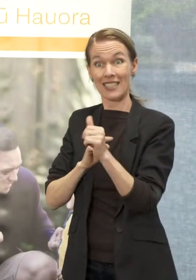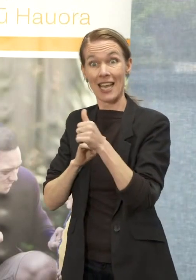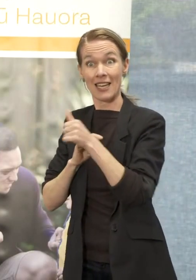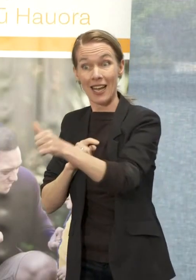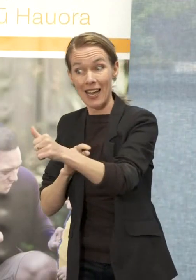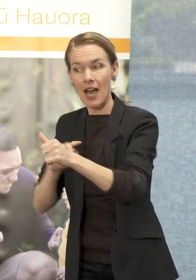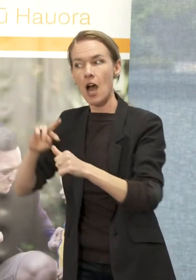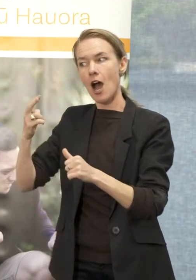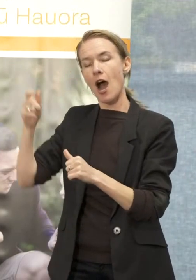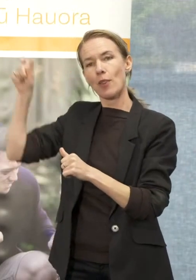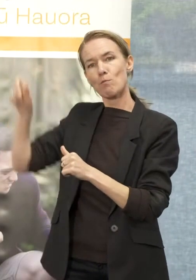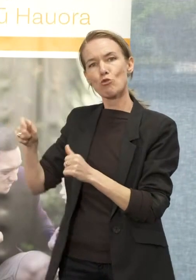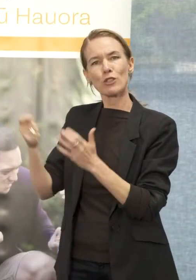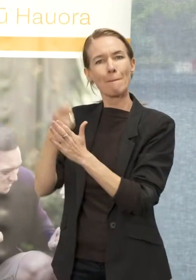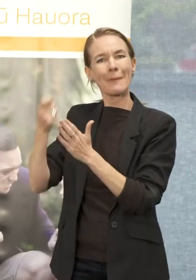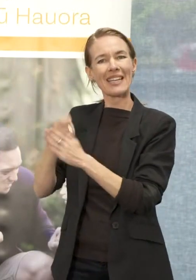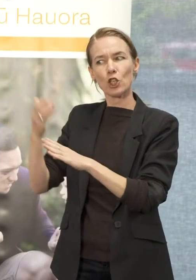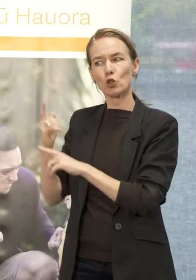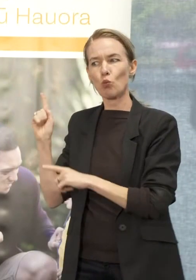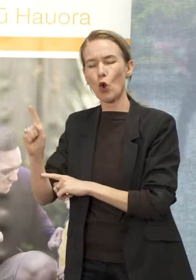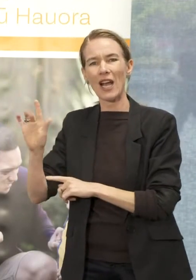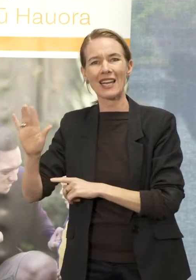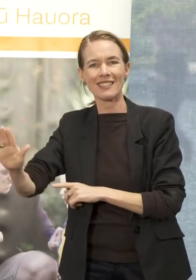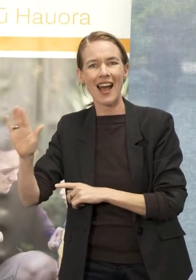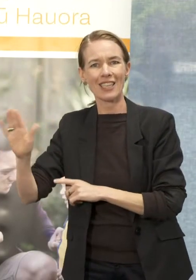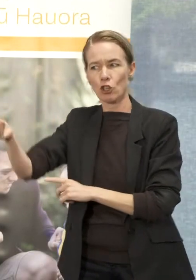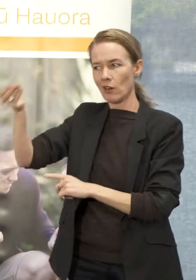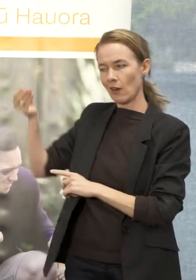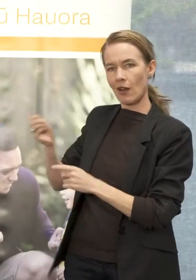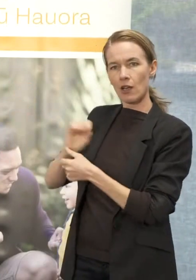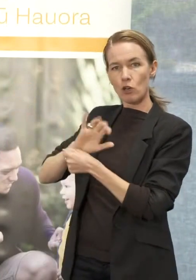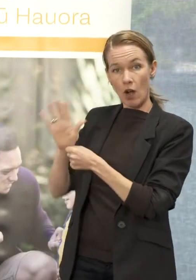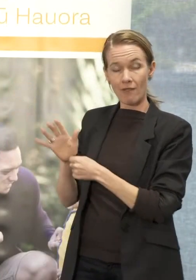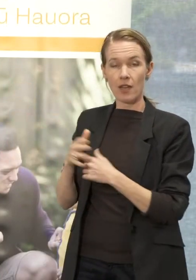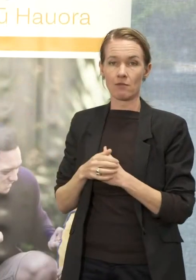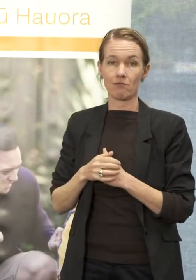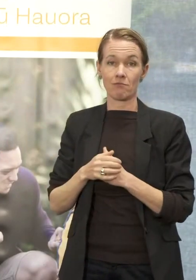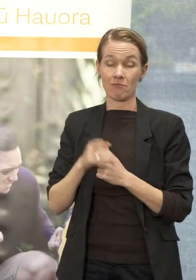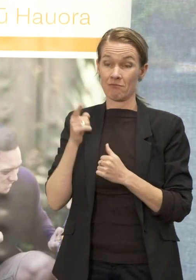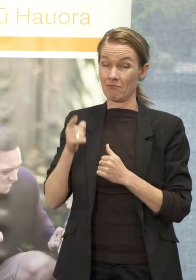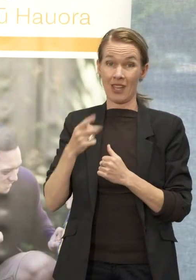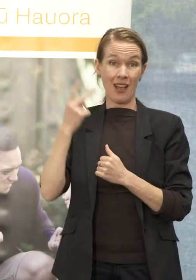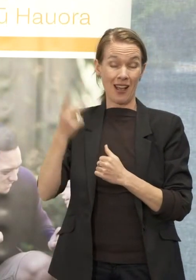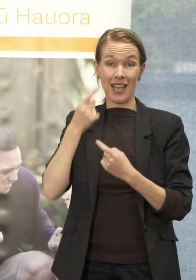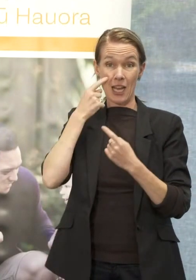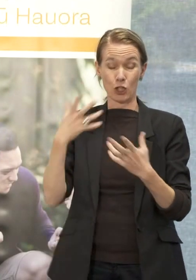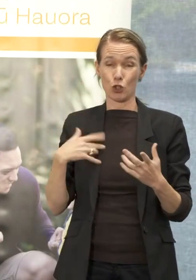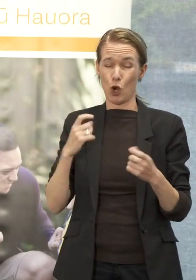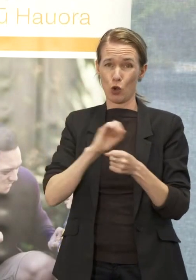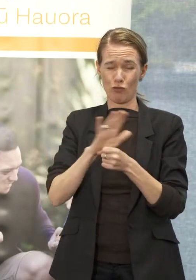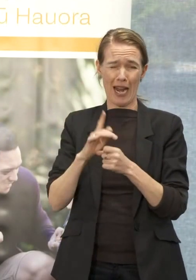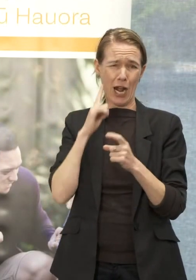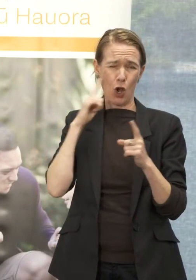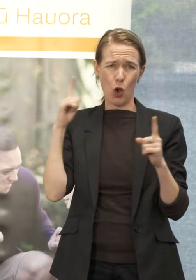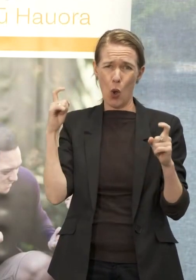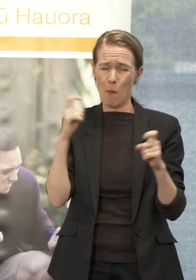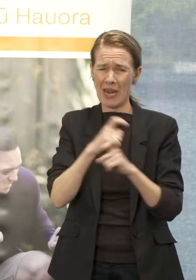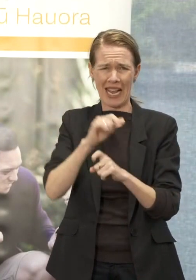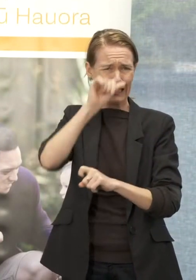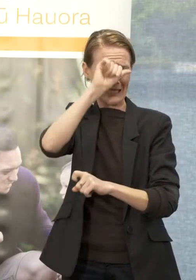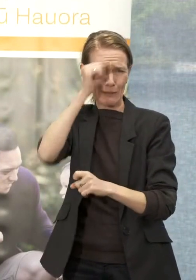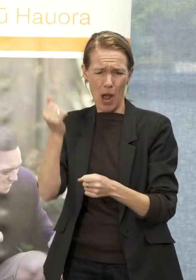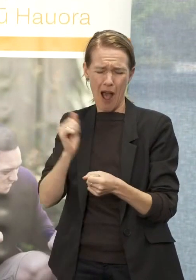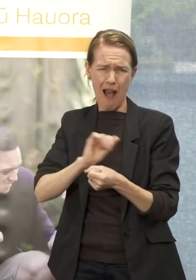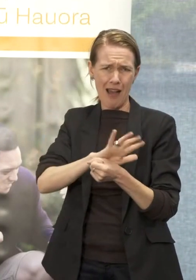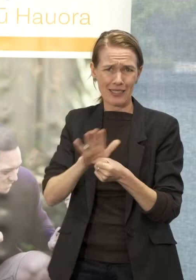It goes to show how tricky this virus can be, and that it can be transmitted via surfaces. The